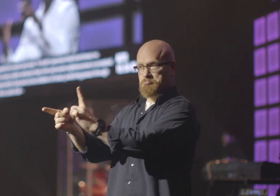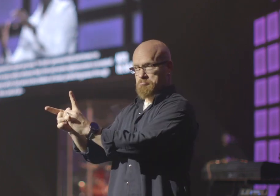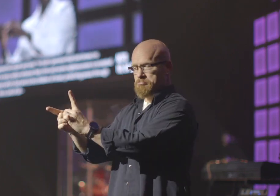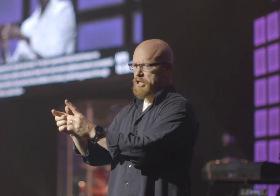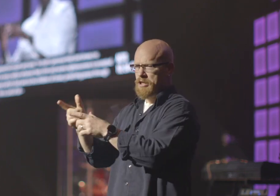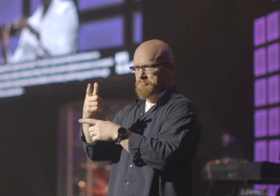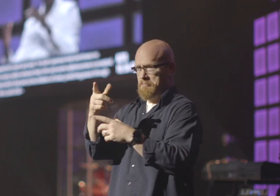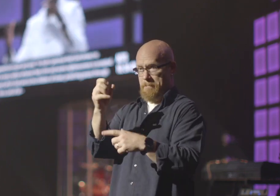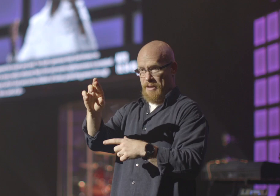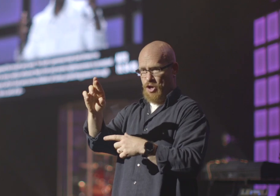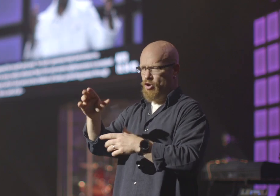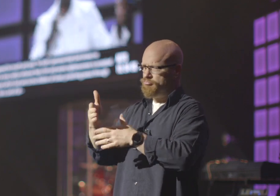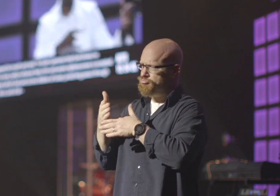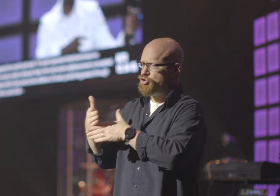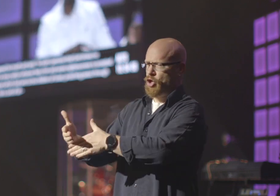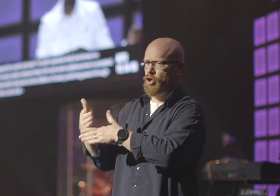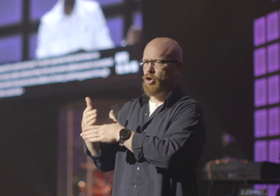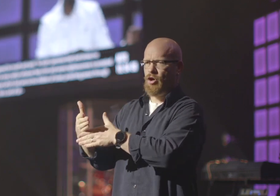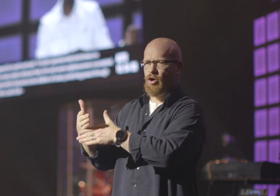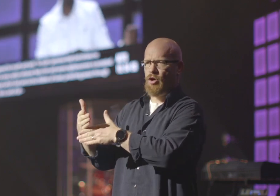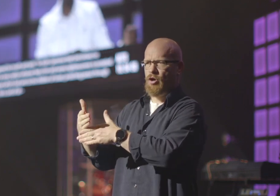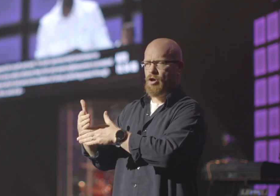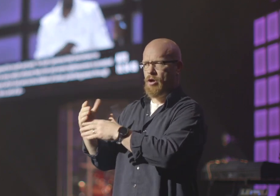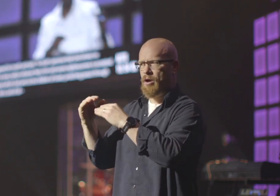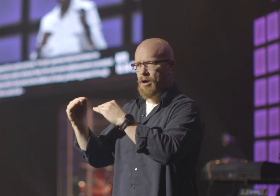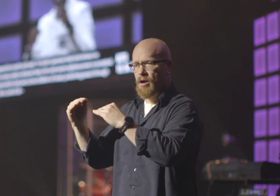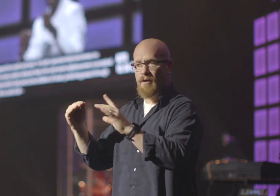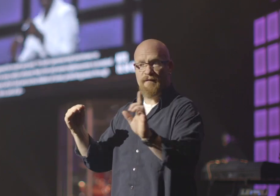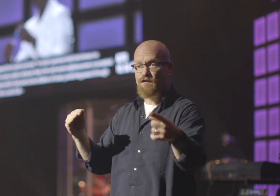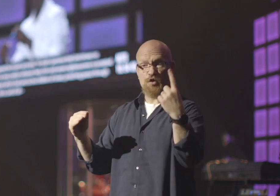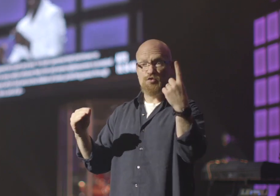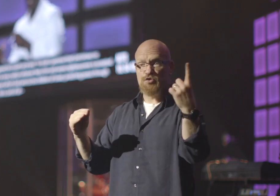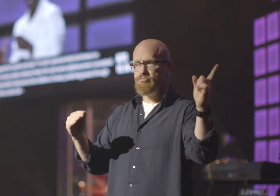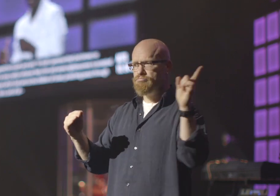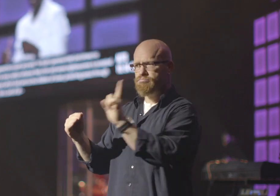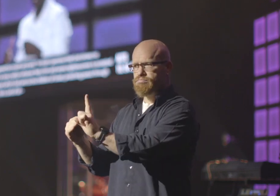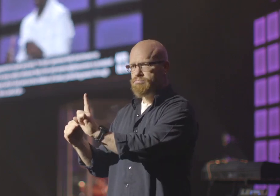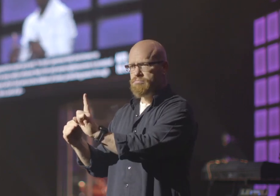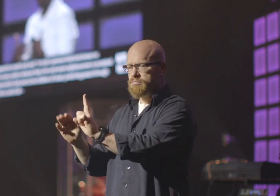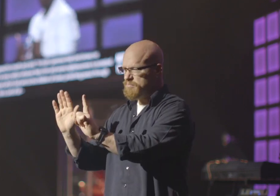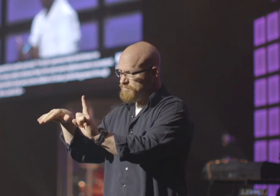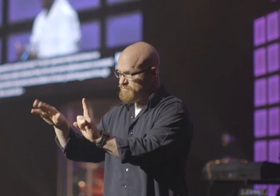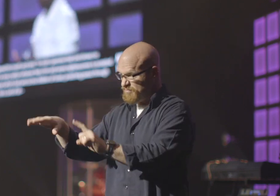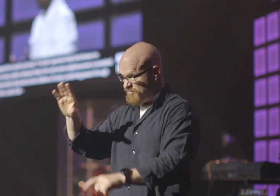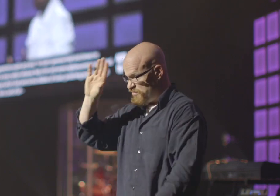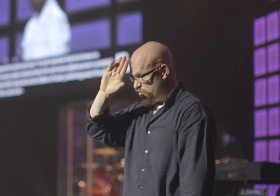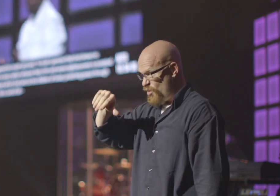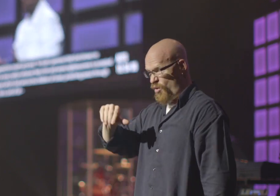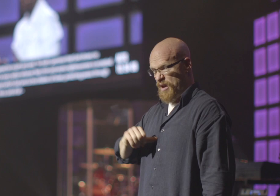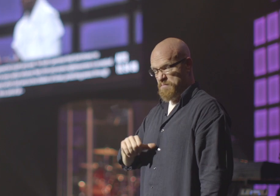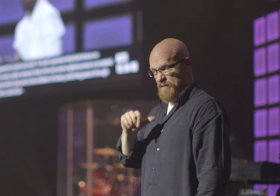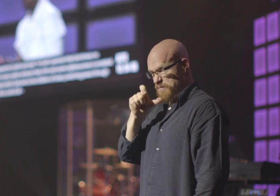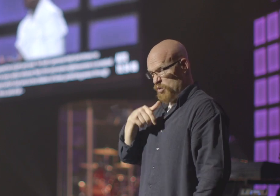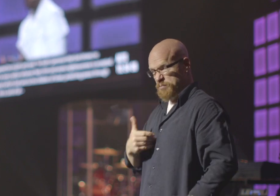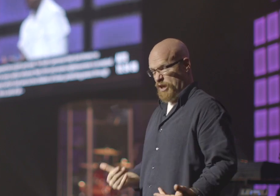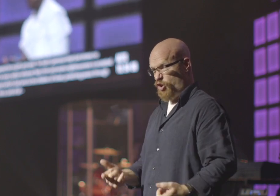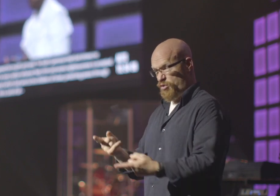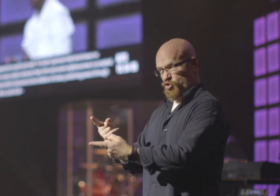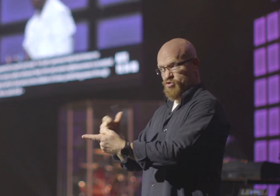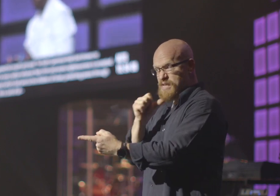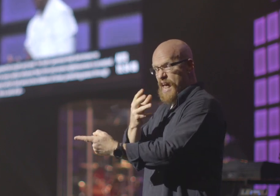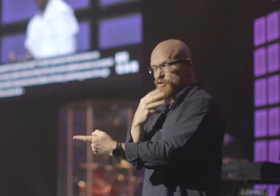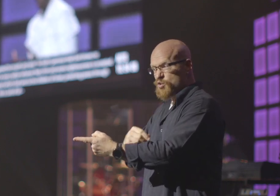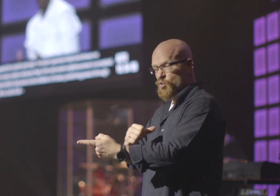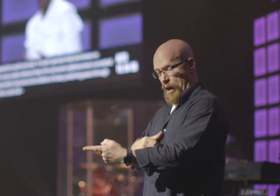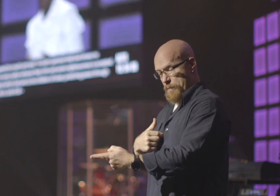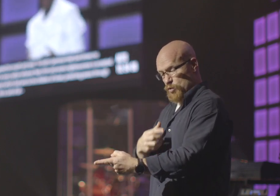with Cornelius. The first thing he said to Cornelius when he got there? He said, now you know I'm not supposed to be here.